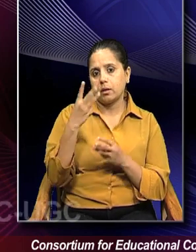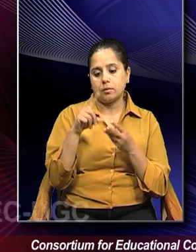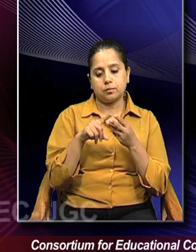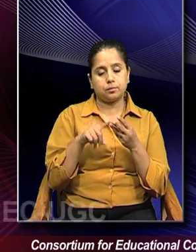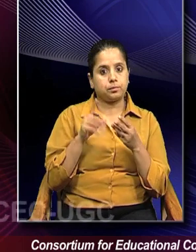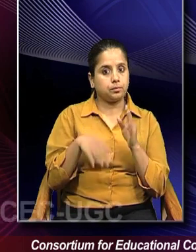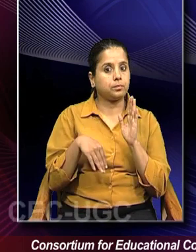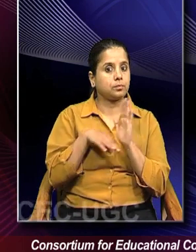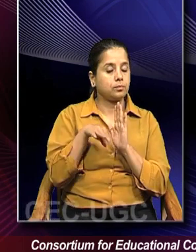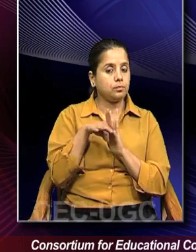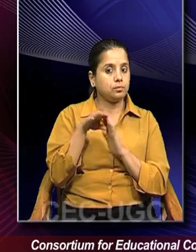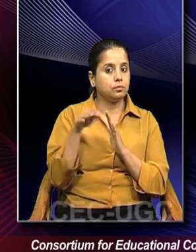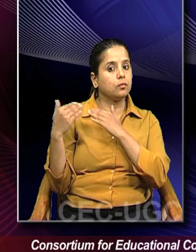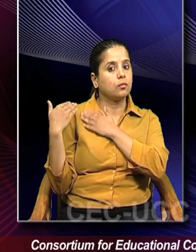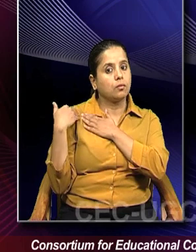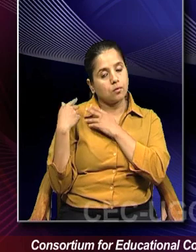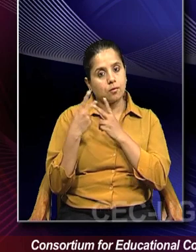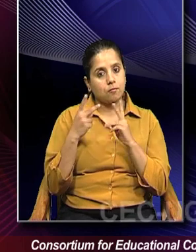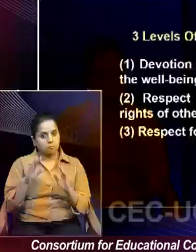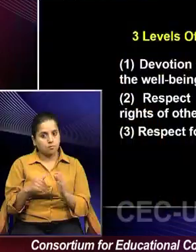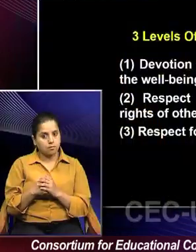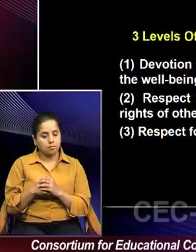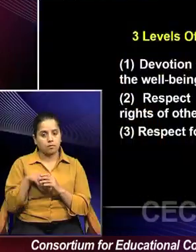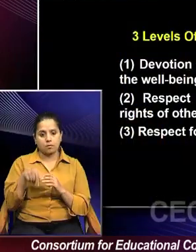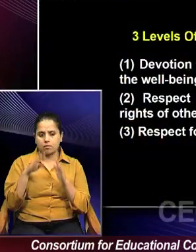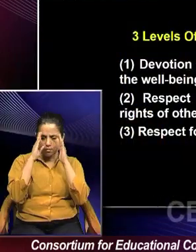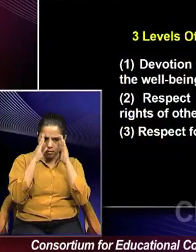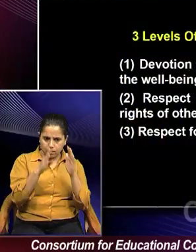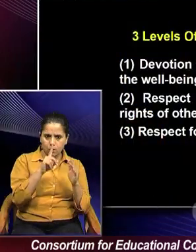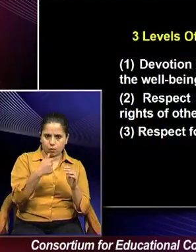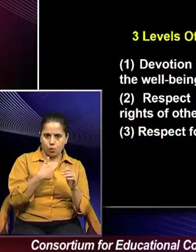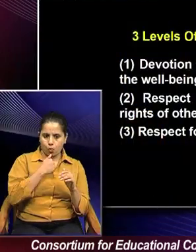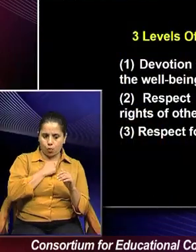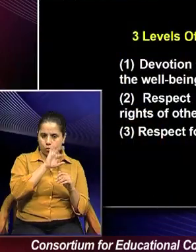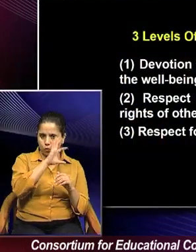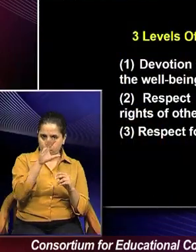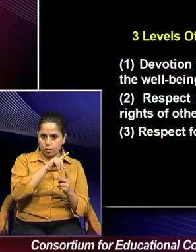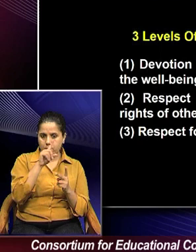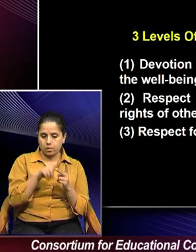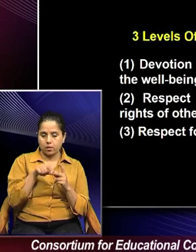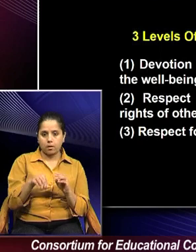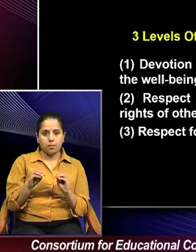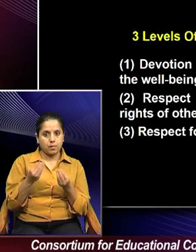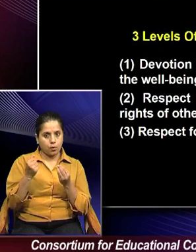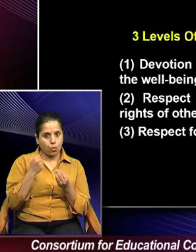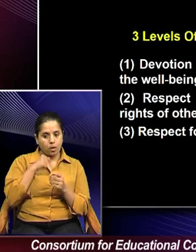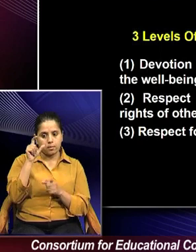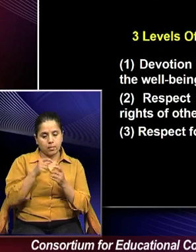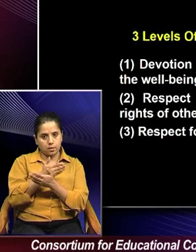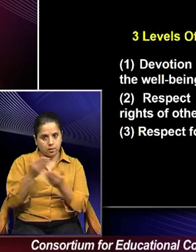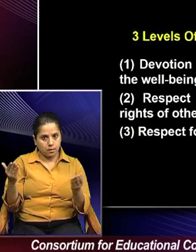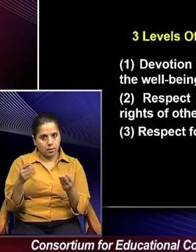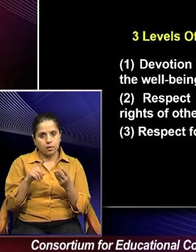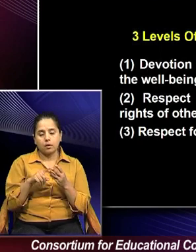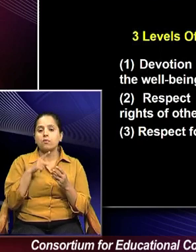levels of responsibility: devotion to one's own nation and the well-being of its citizens according